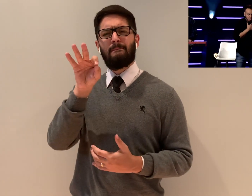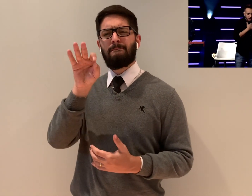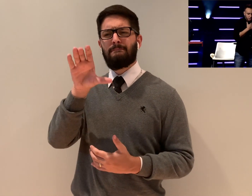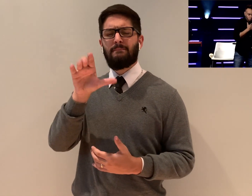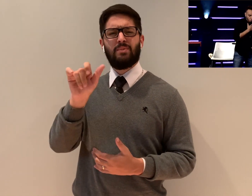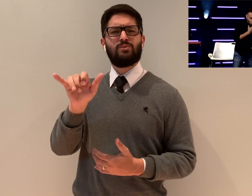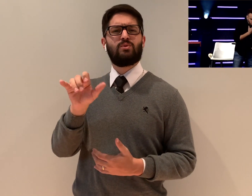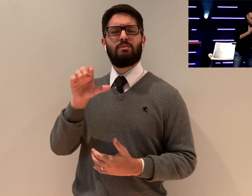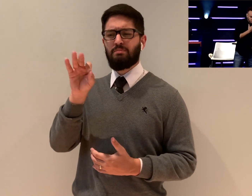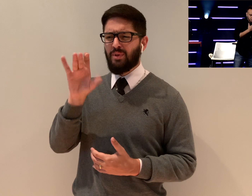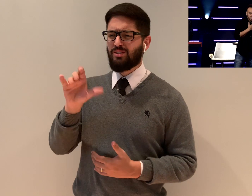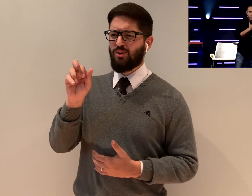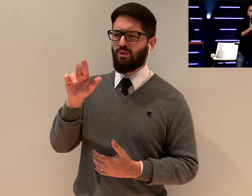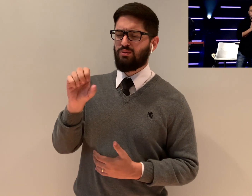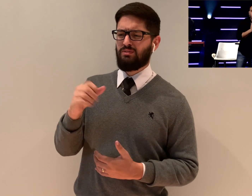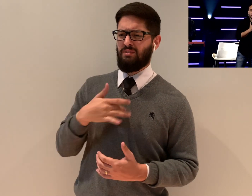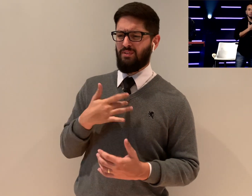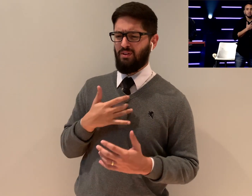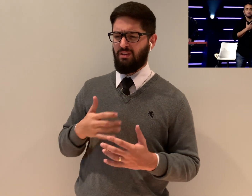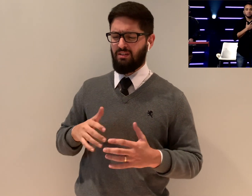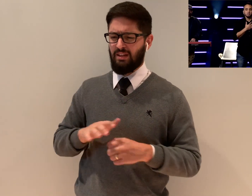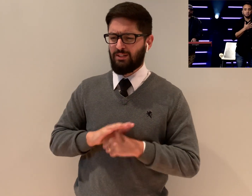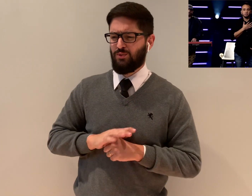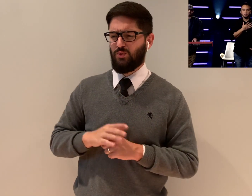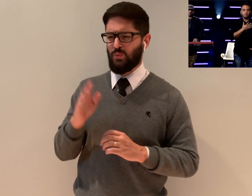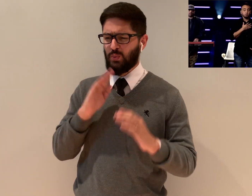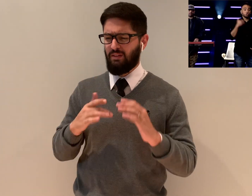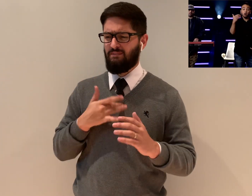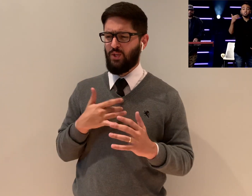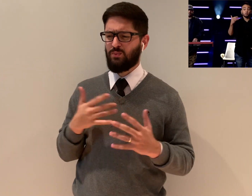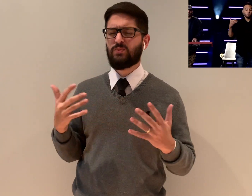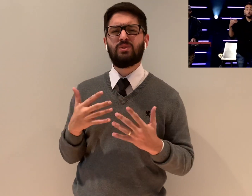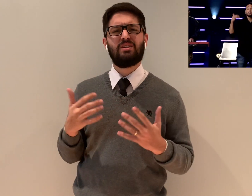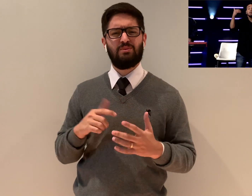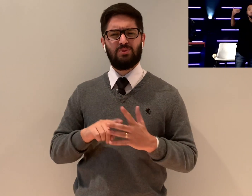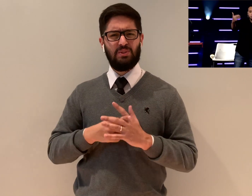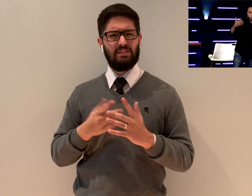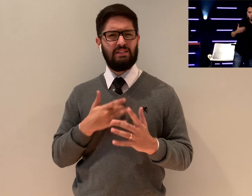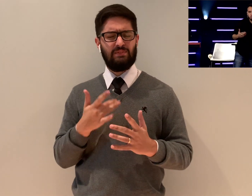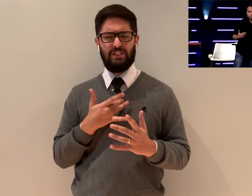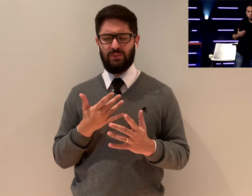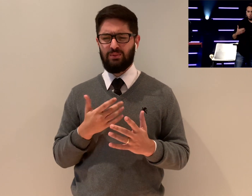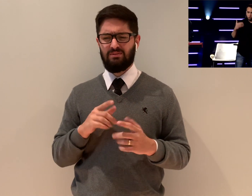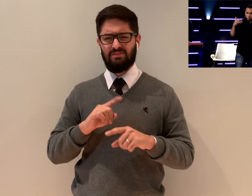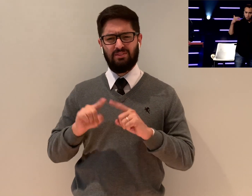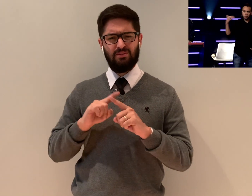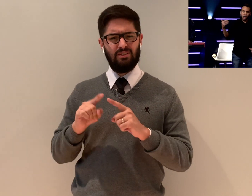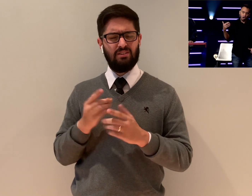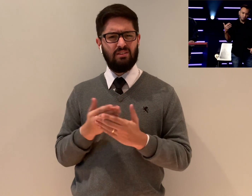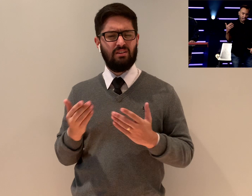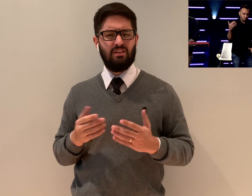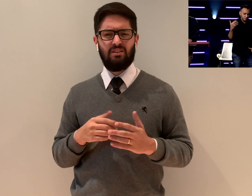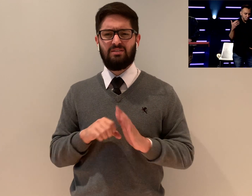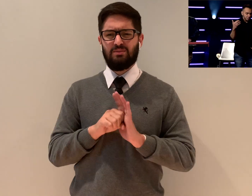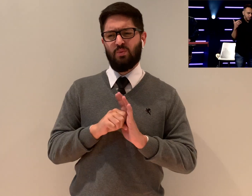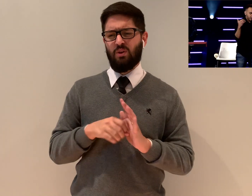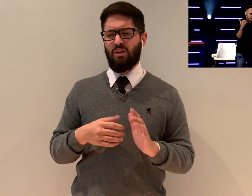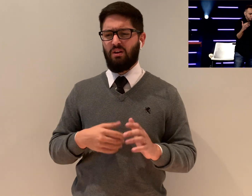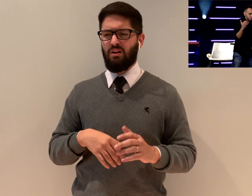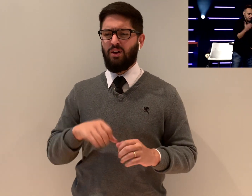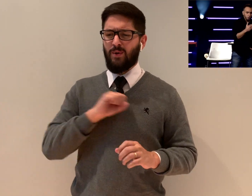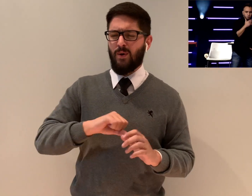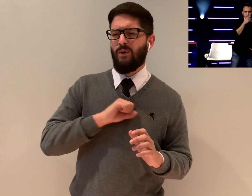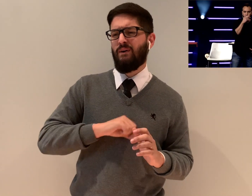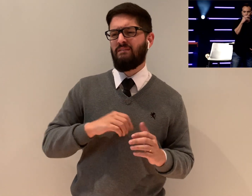anxious and worried and I'm afraid. I'm starting to feel symptoms. I'm starting to cough. I have a